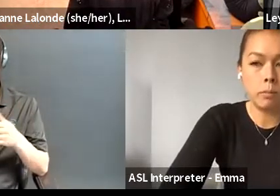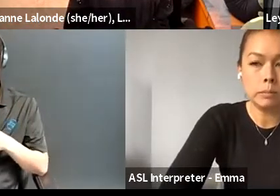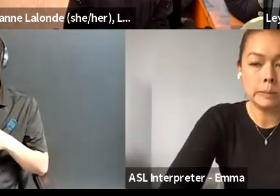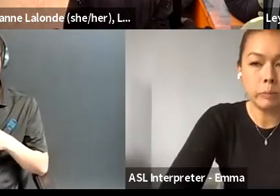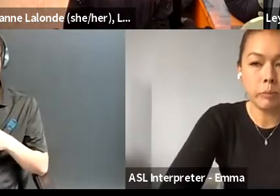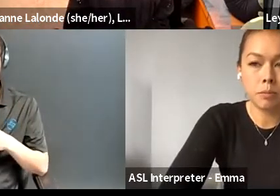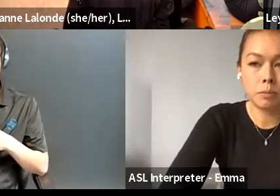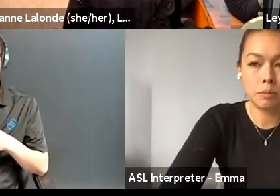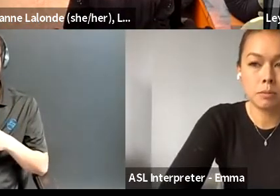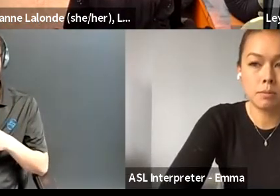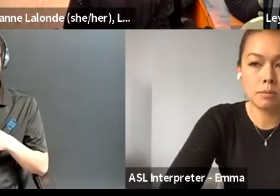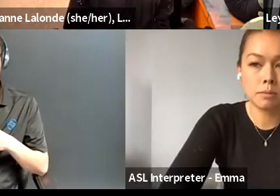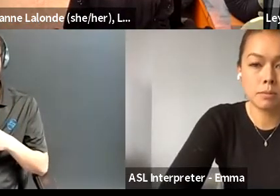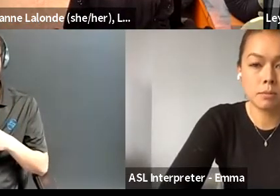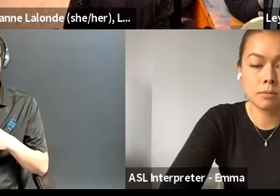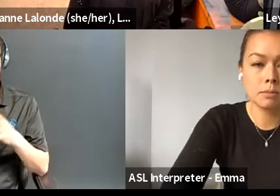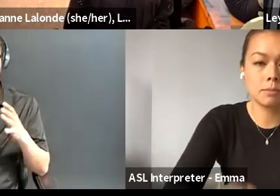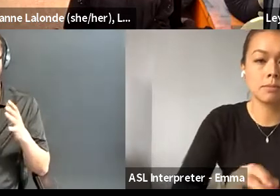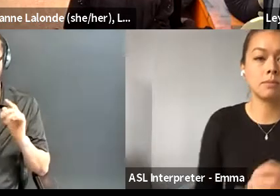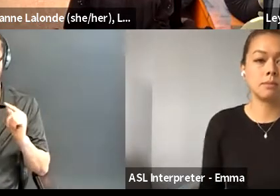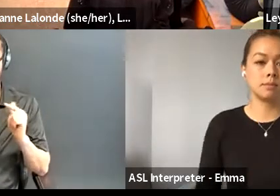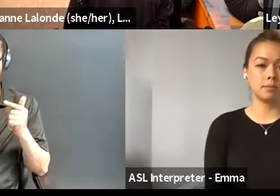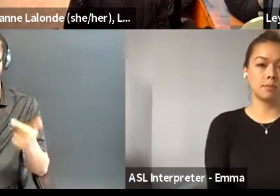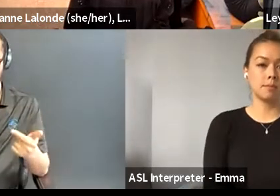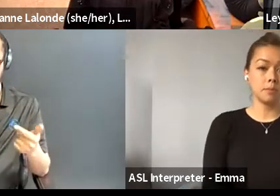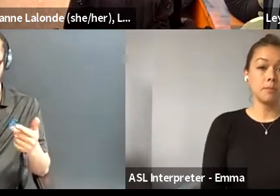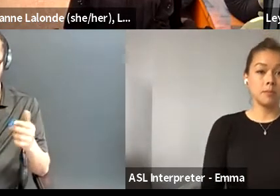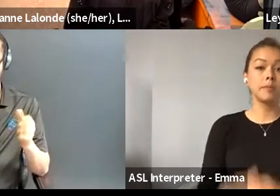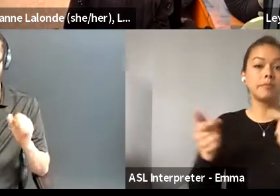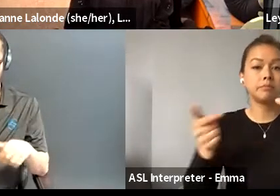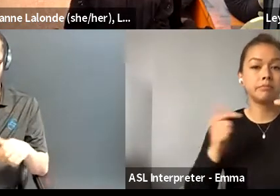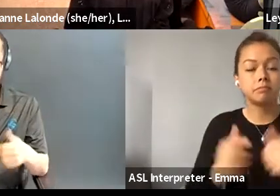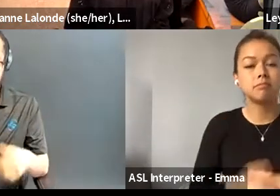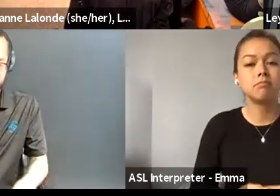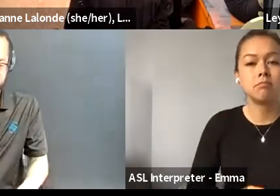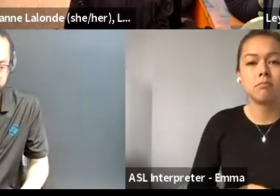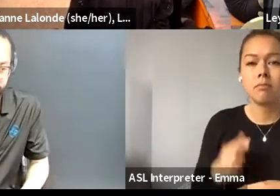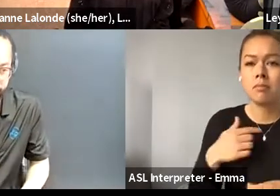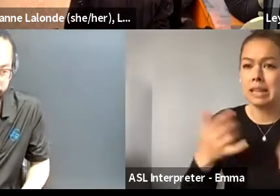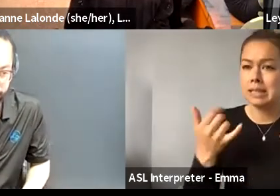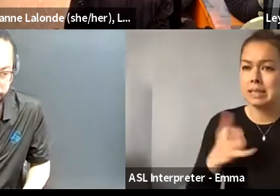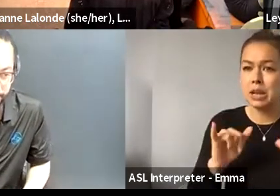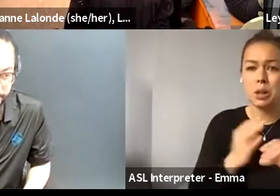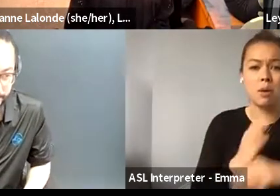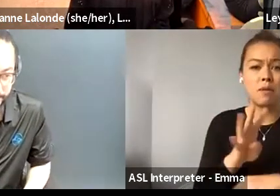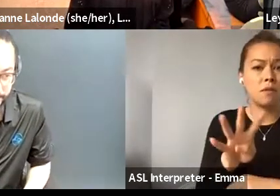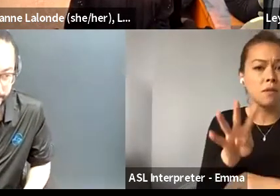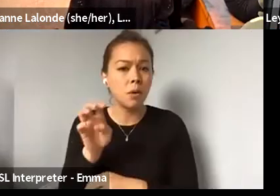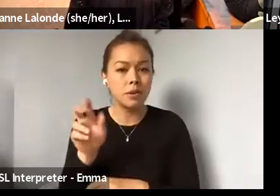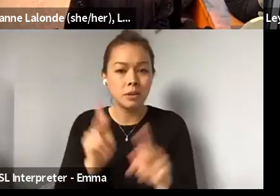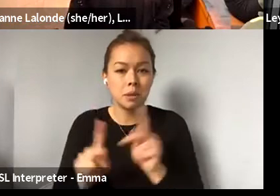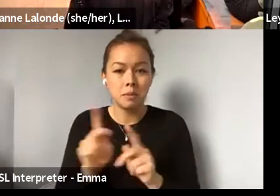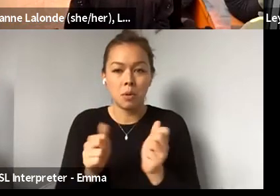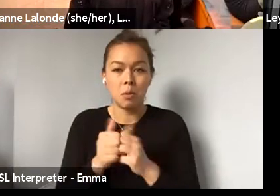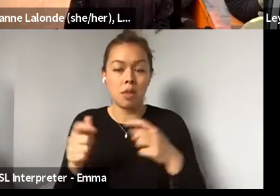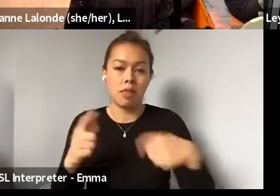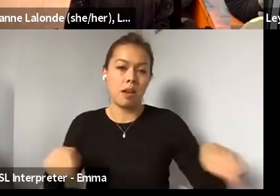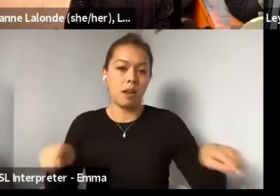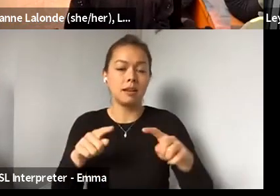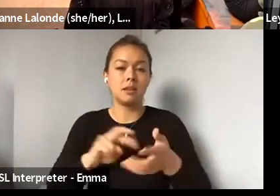the interest in these amazing programs that you shared with us today. Thank you to all of you. And I